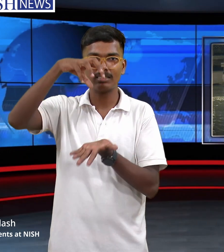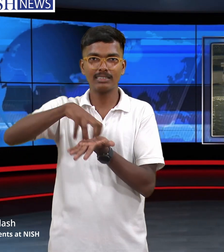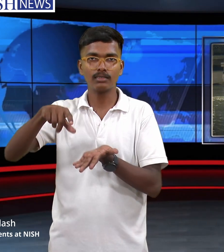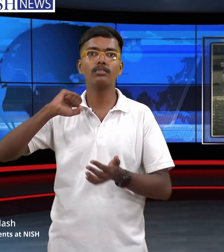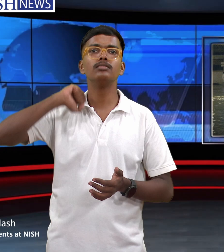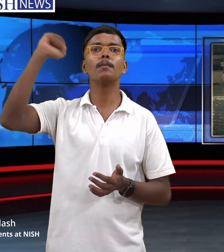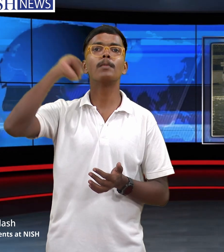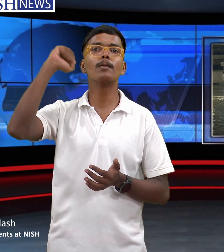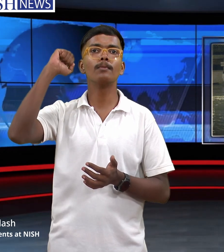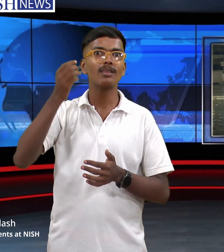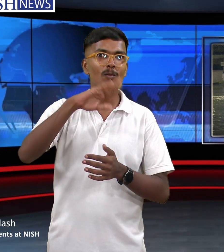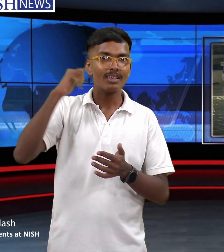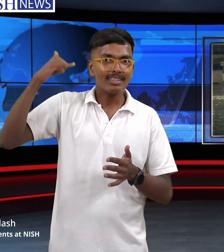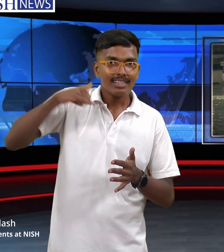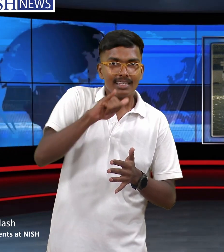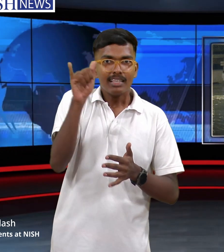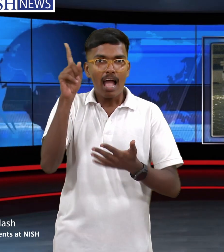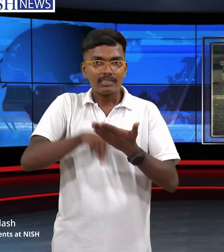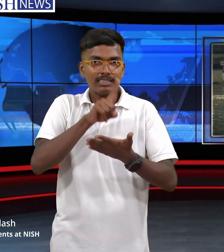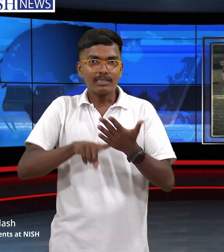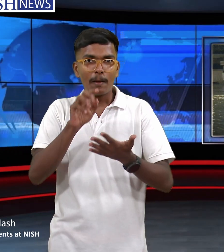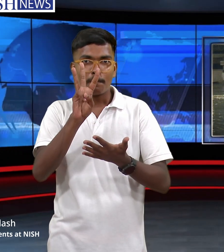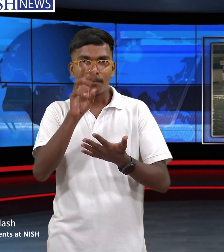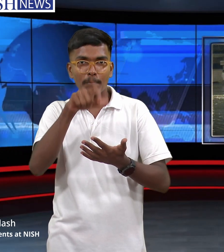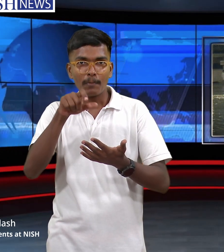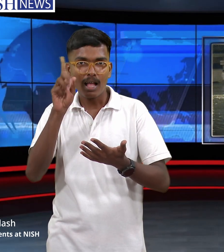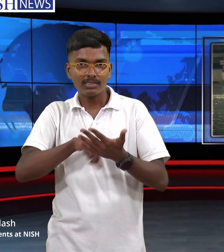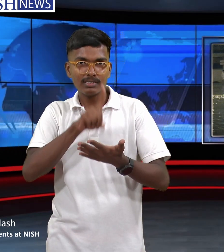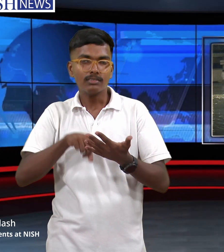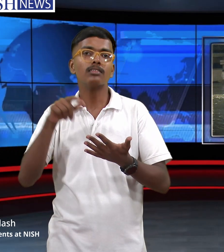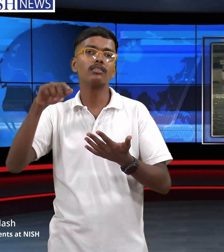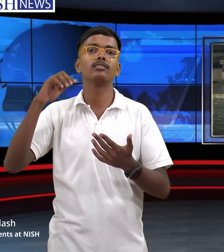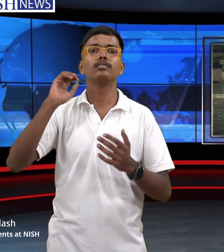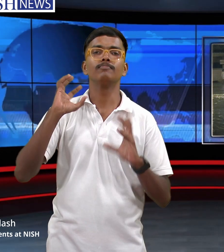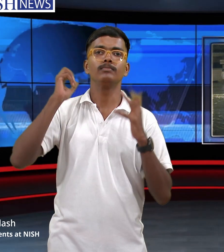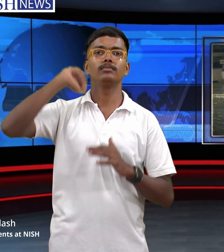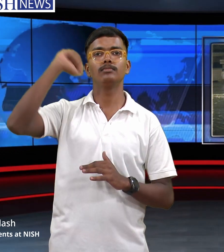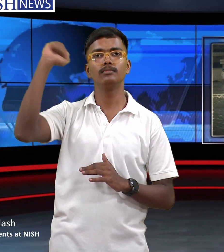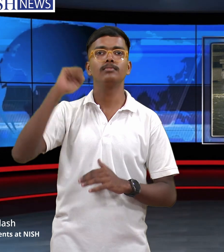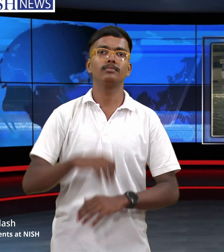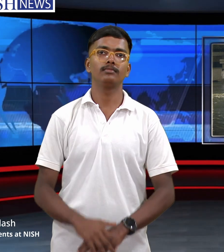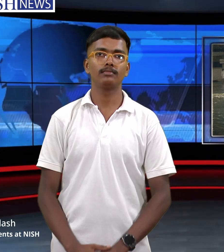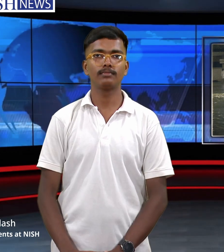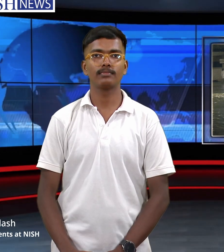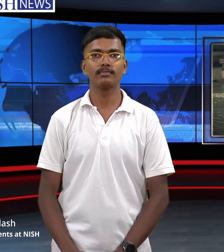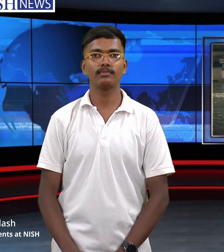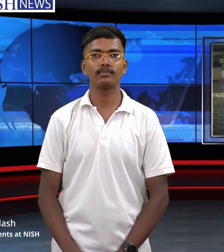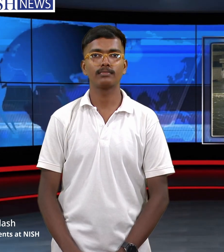Airport on April 17 witnessed protests from passengers after 3 flights to the United Arab Emirates were